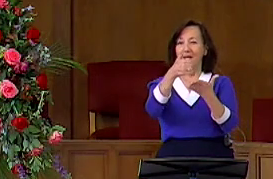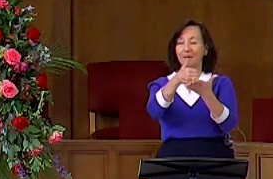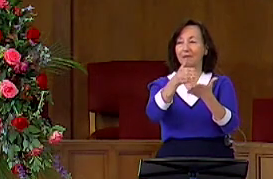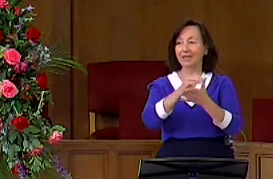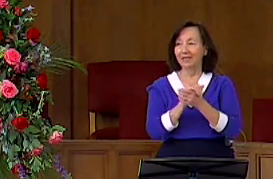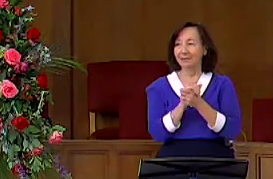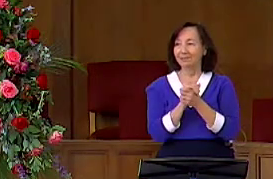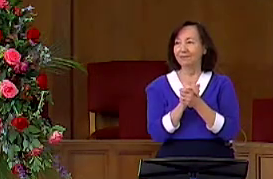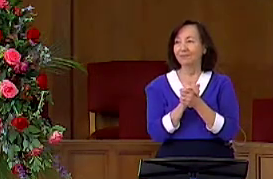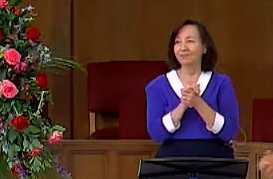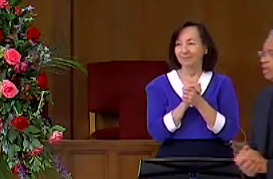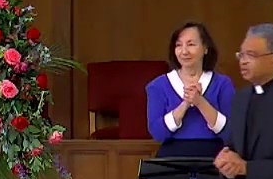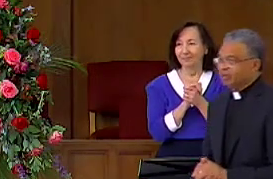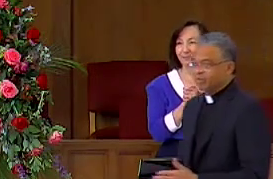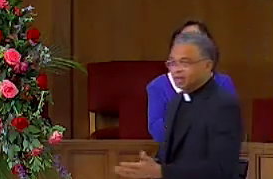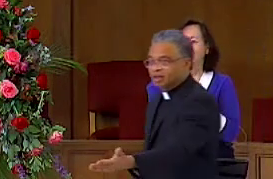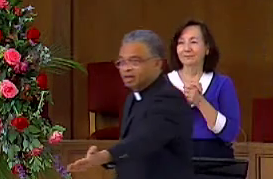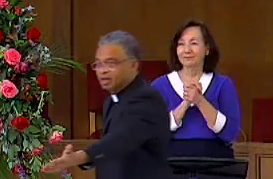amen.